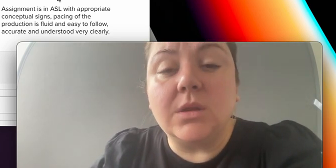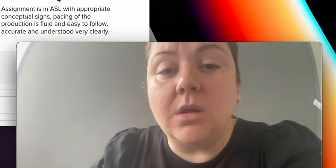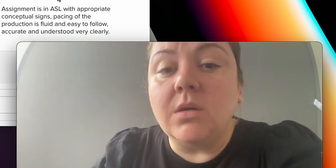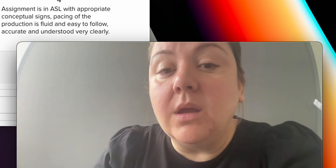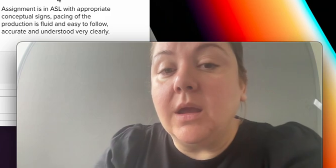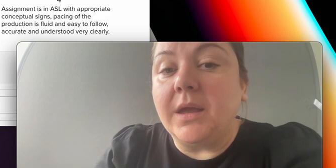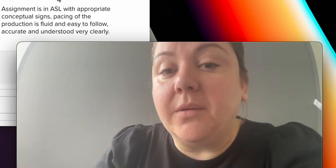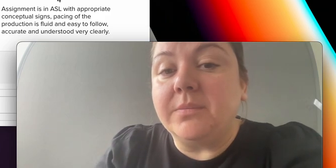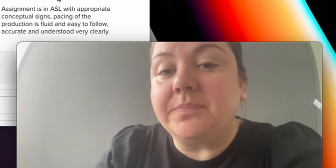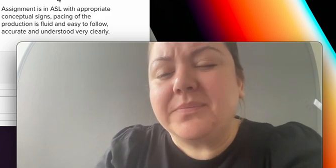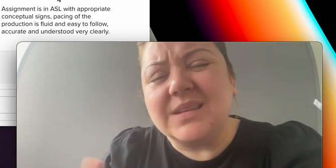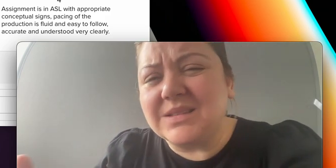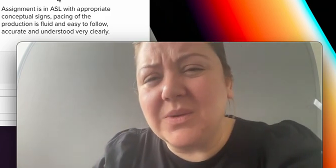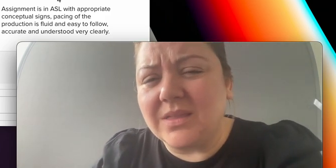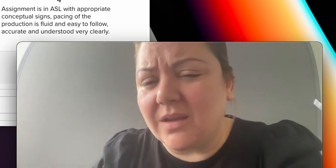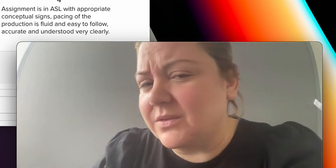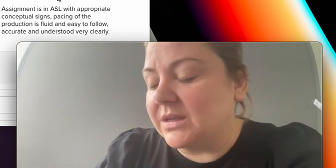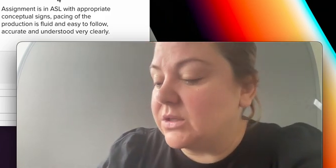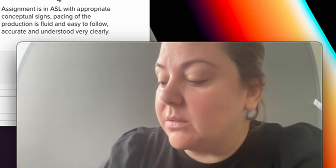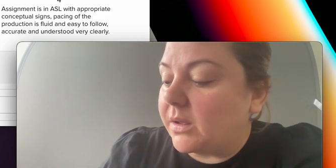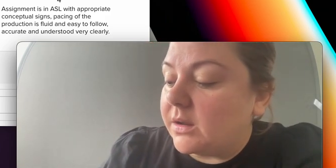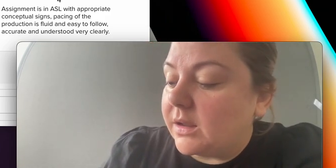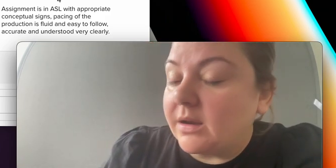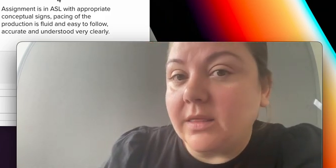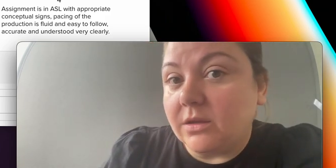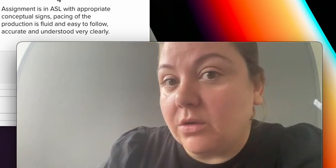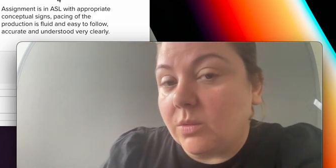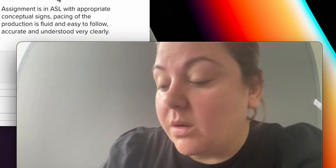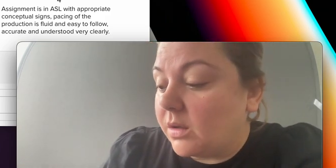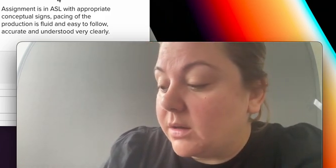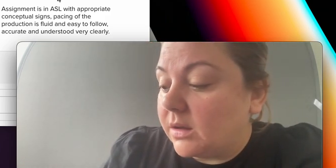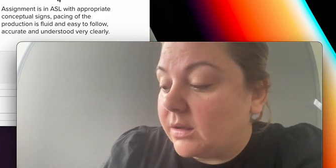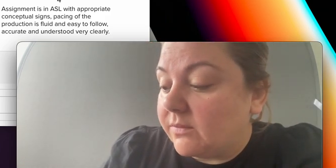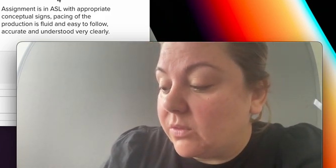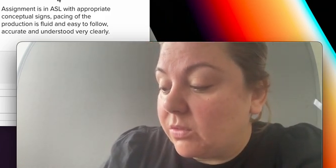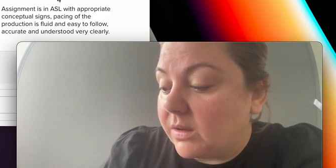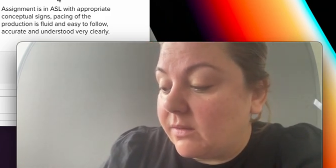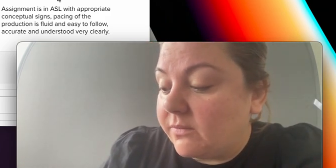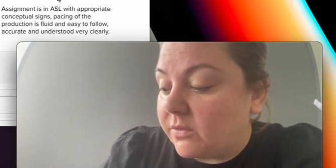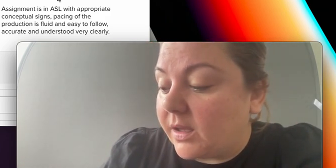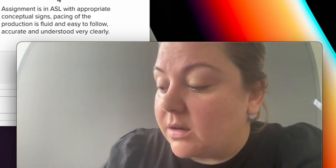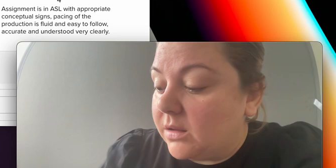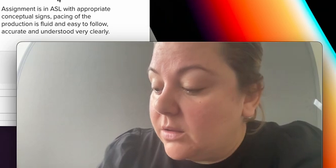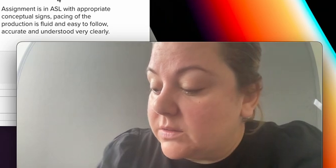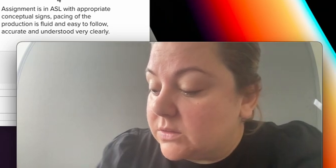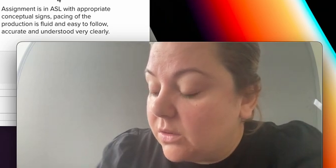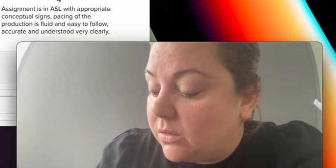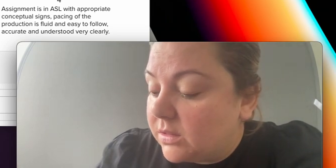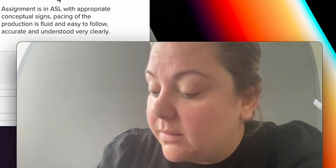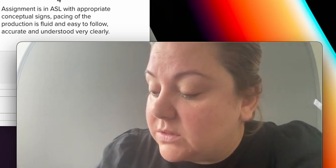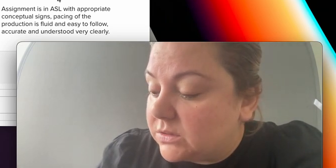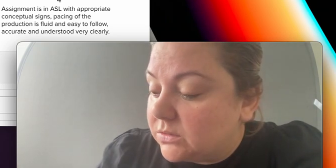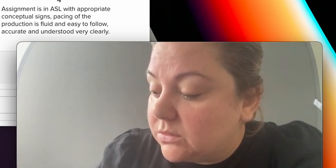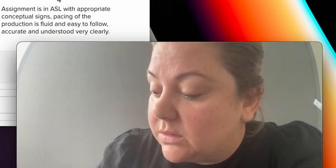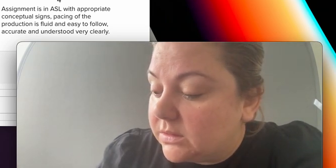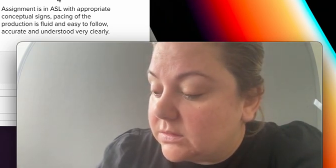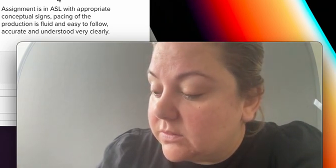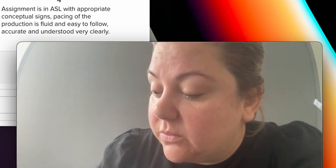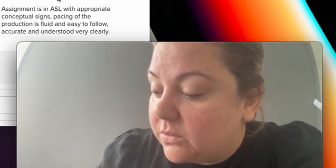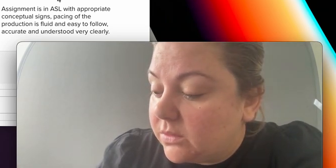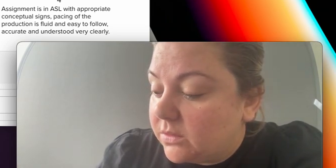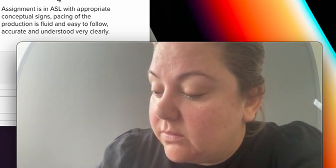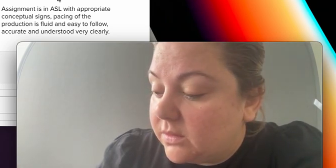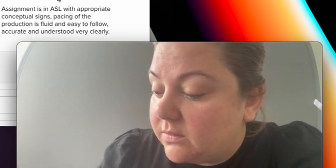Just let me know. Since we had the conversation about it and I think you're going to work on it, I'll give you a 3 for that. So lab 2